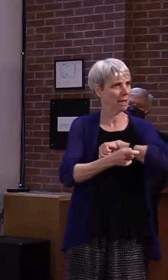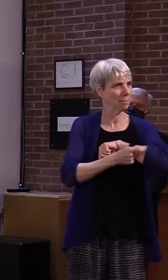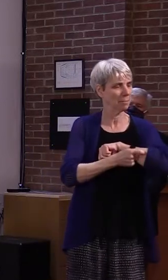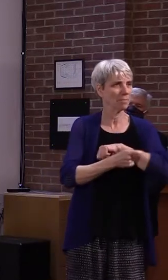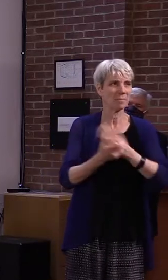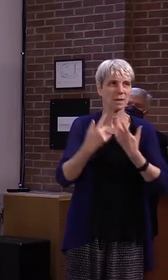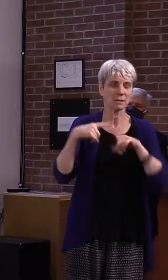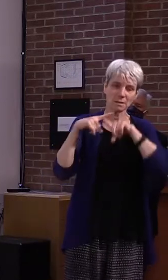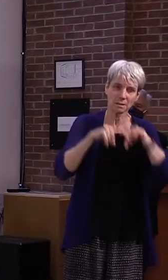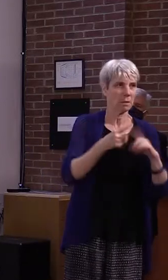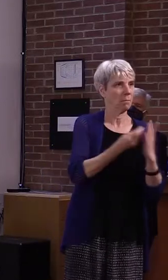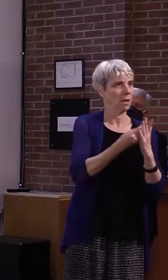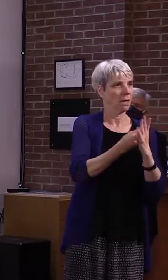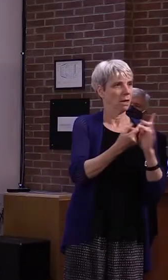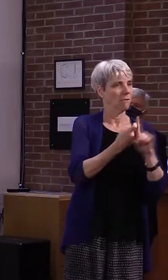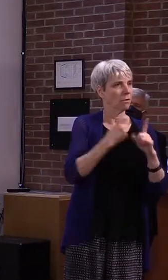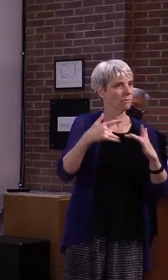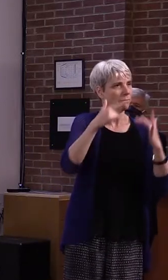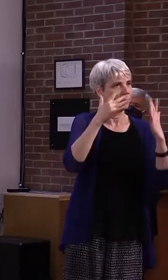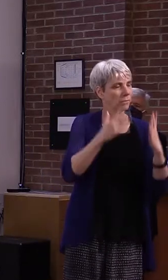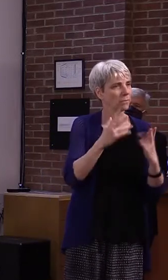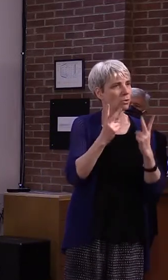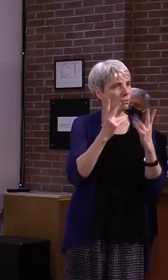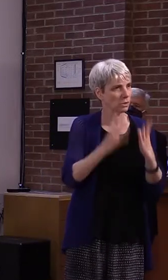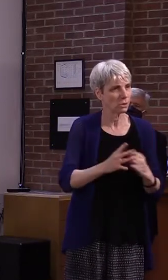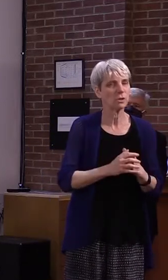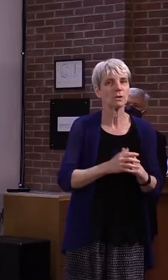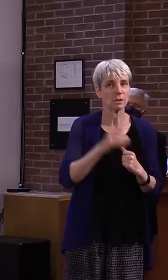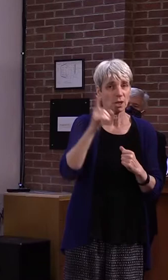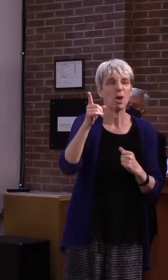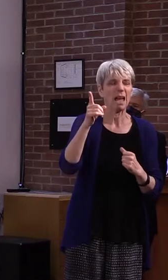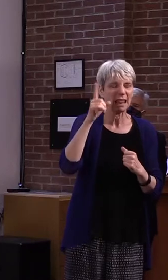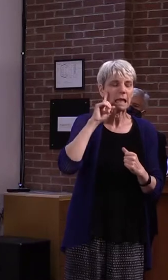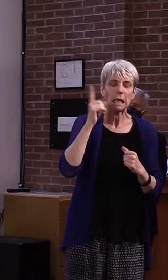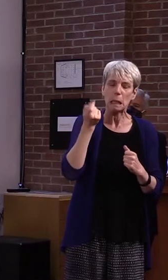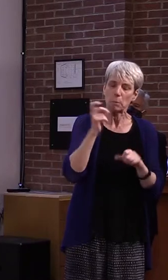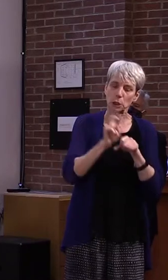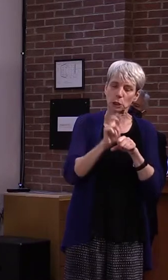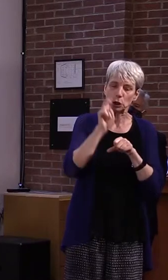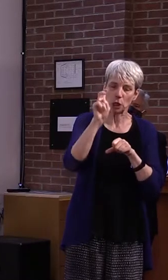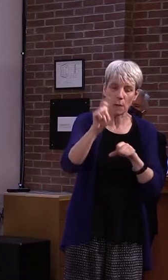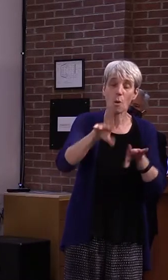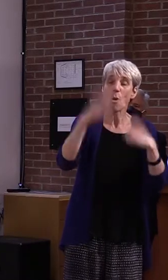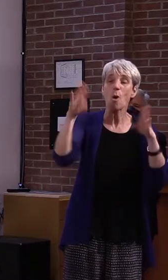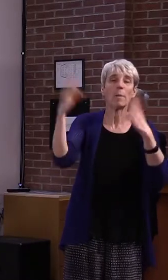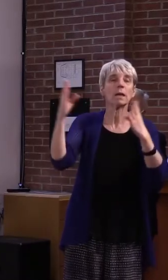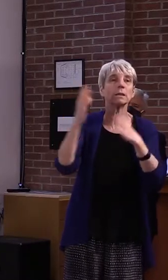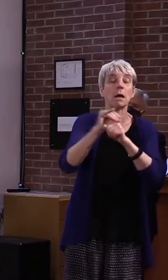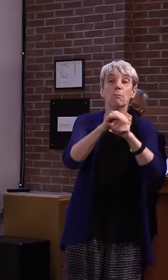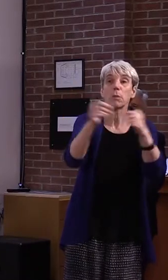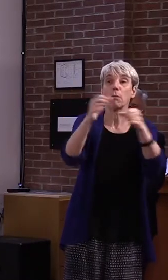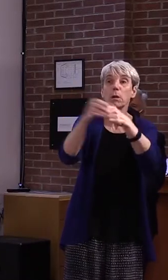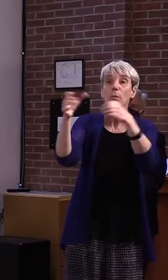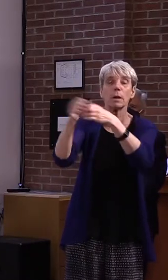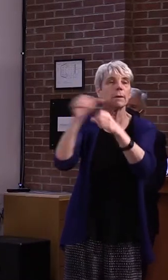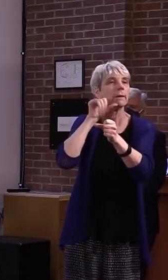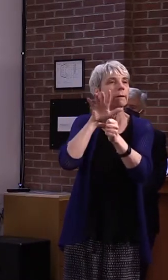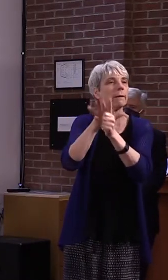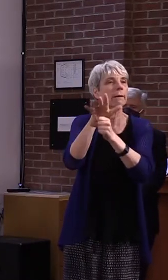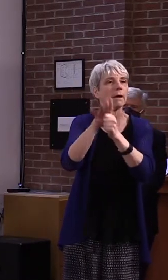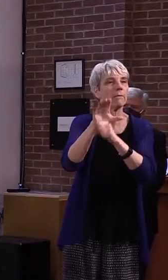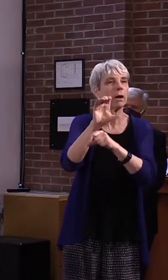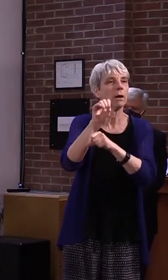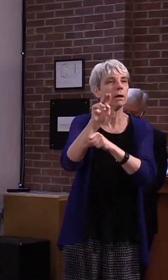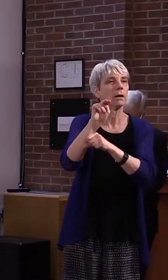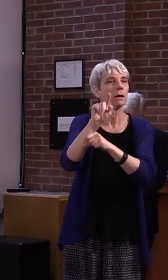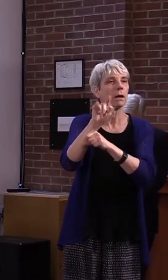entities and didn't have sufficient contact tracing to follow up as a result, and didn't take some of the measures that